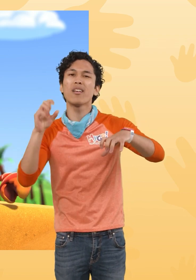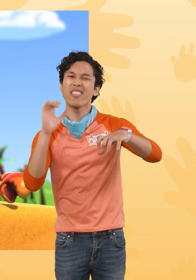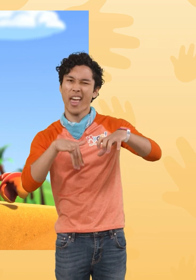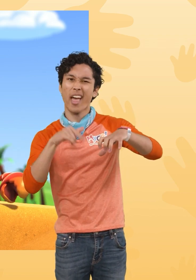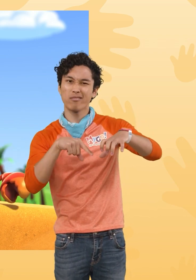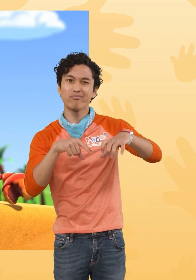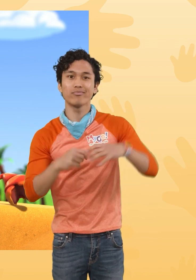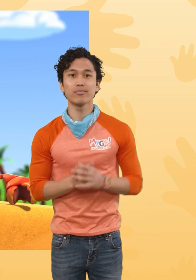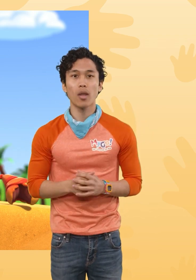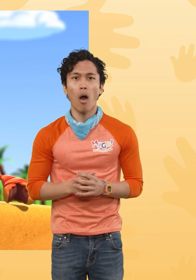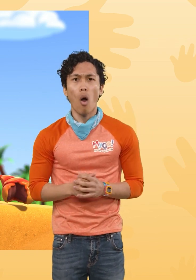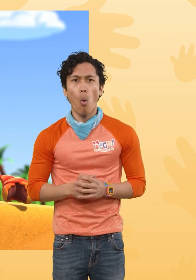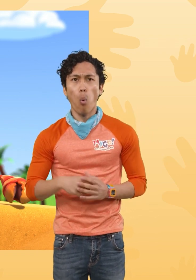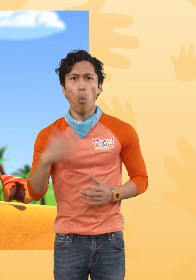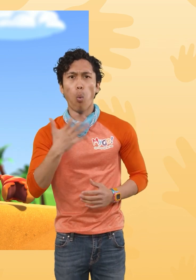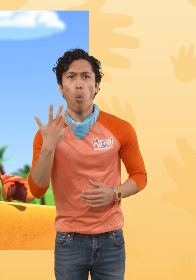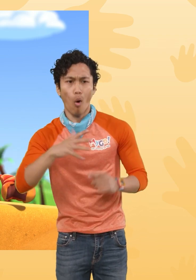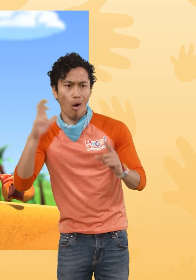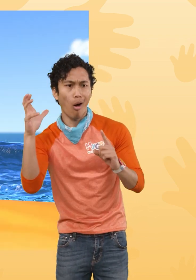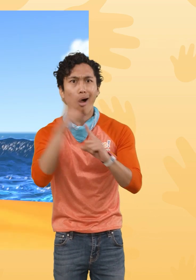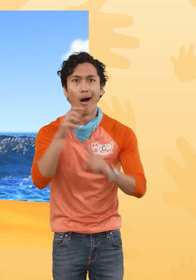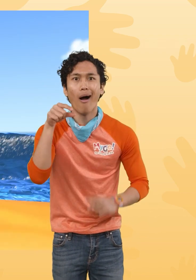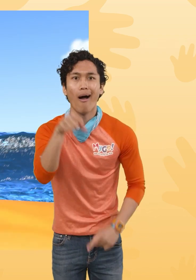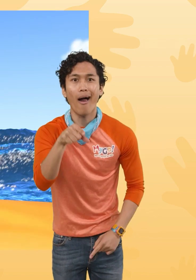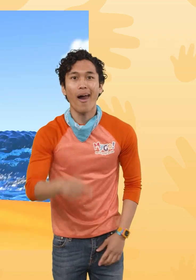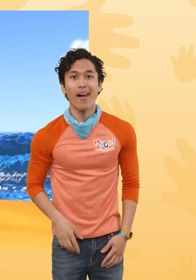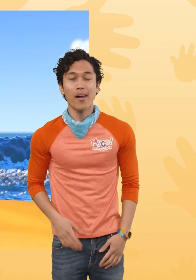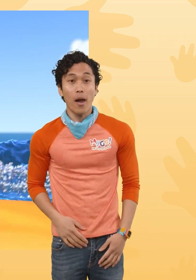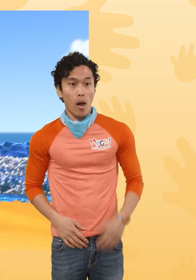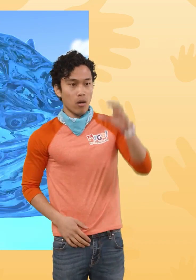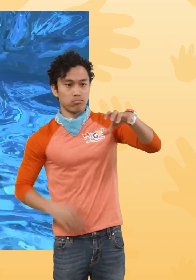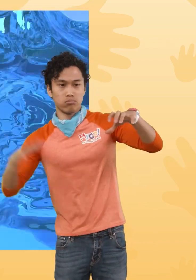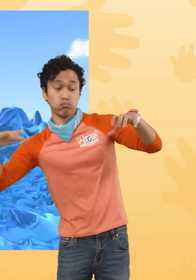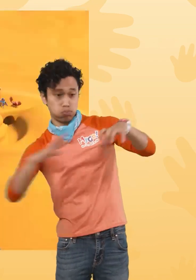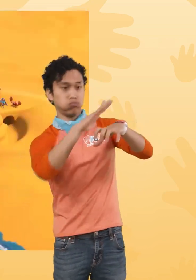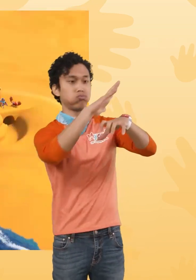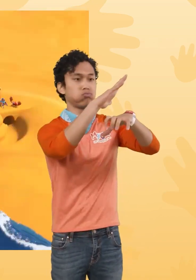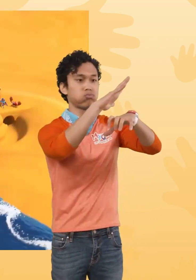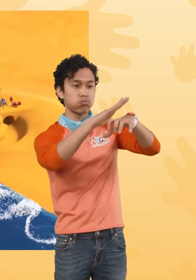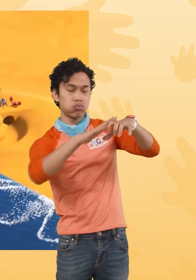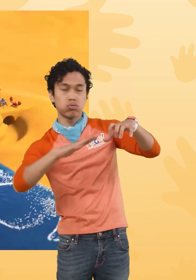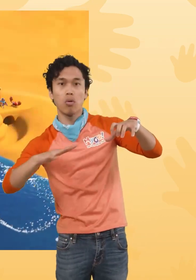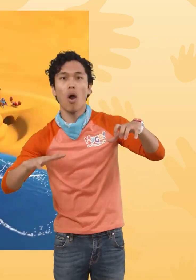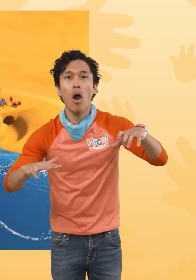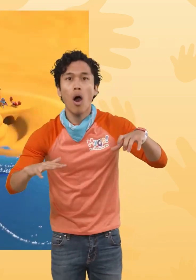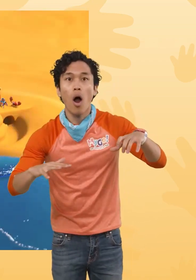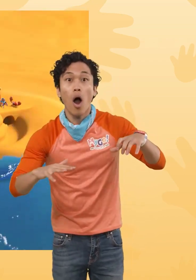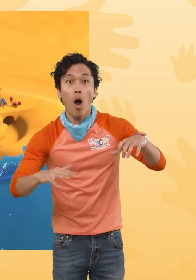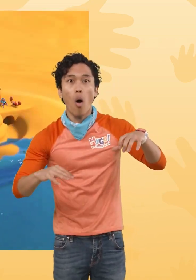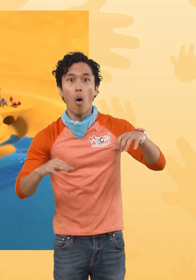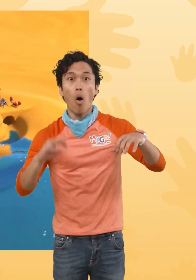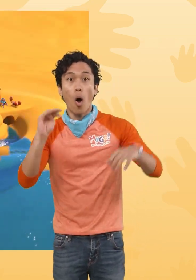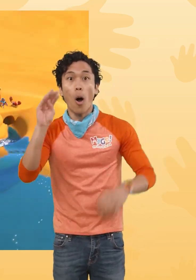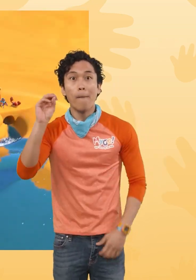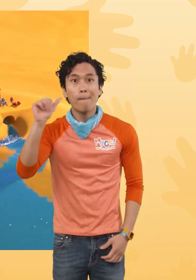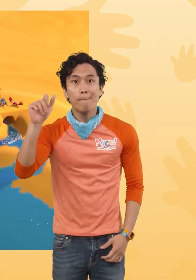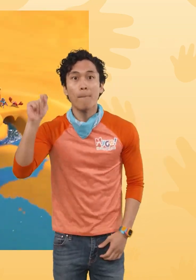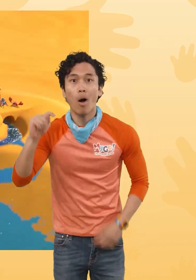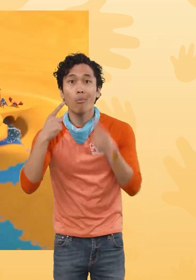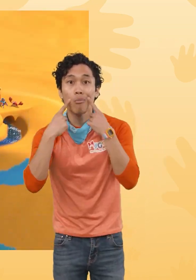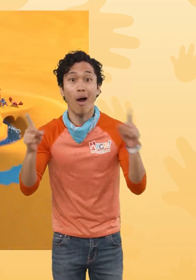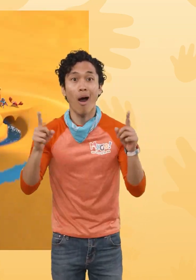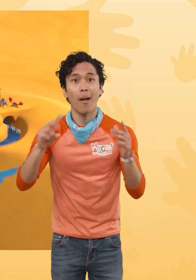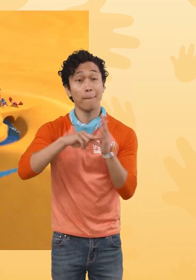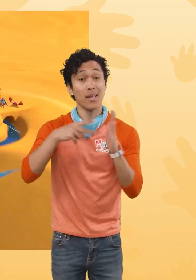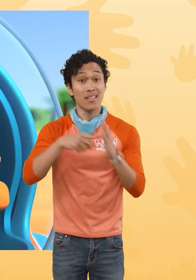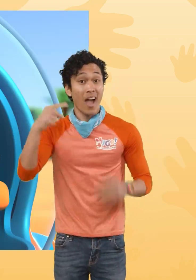moat! And best sandcastle ever. Wave incoming! The moat worked,